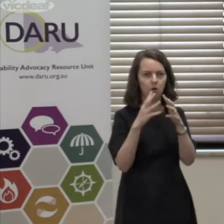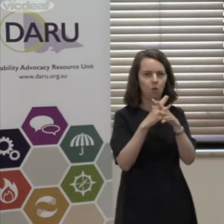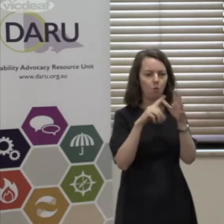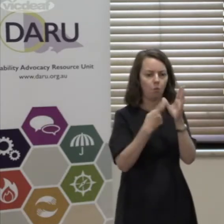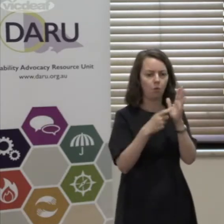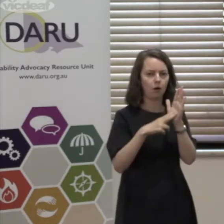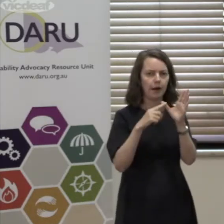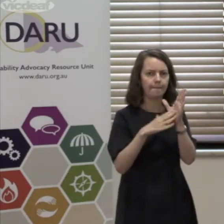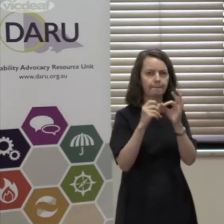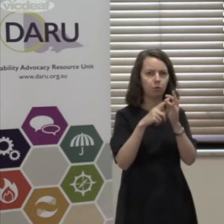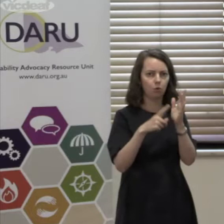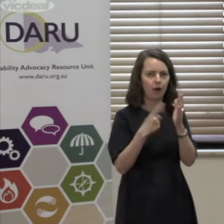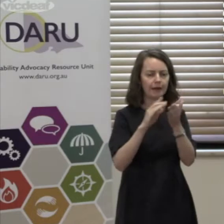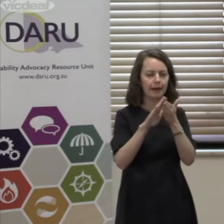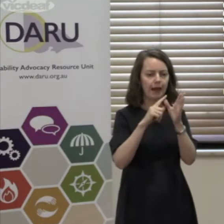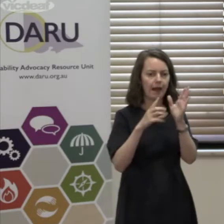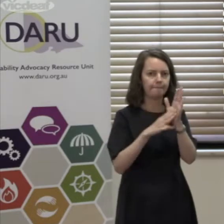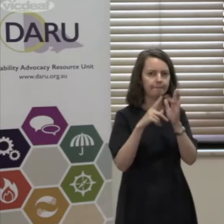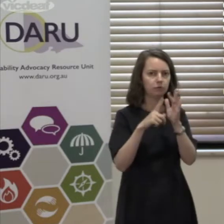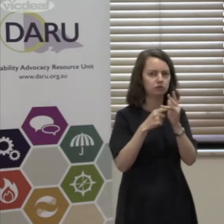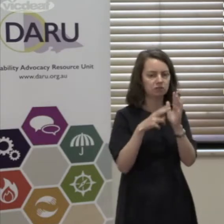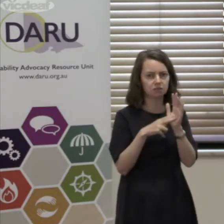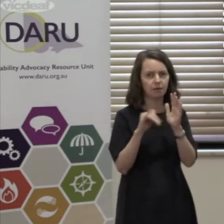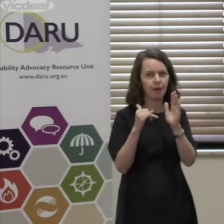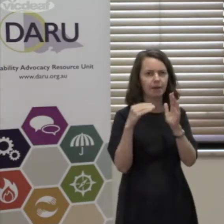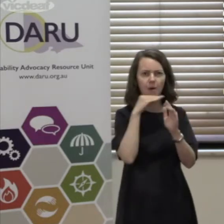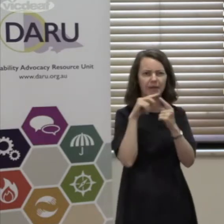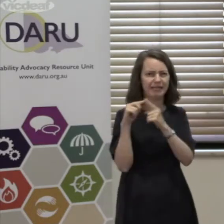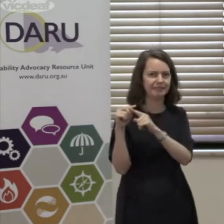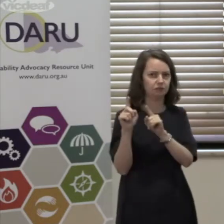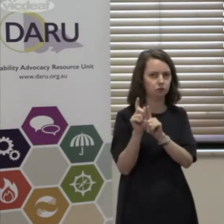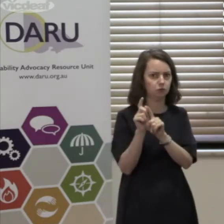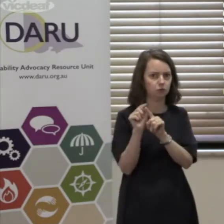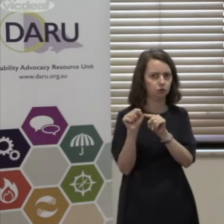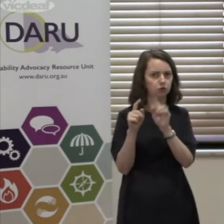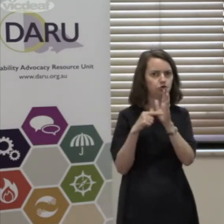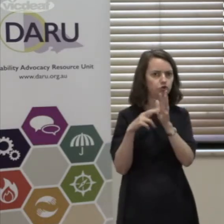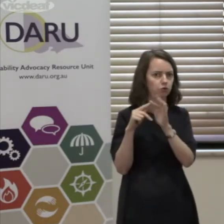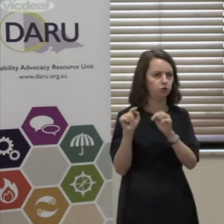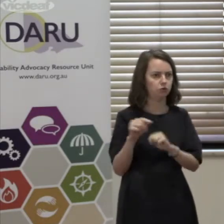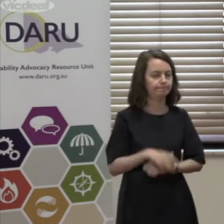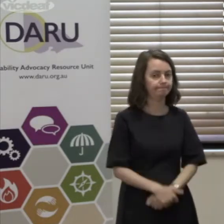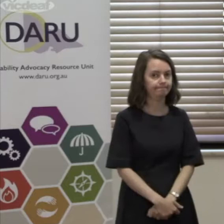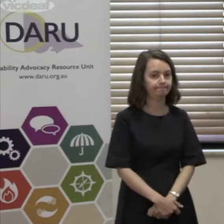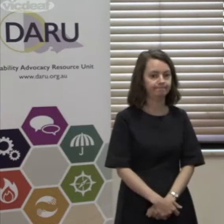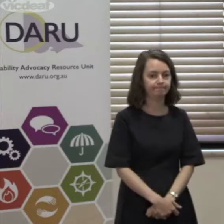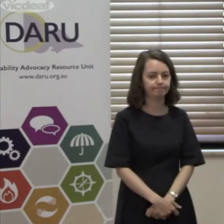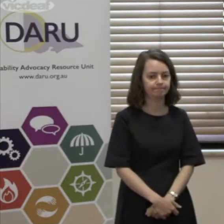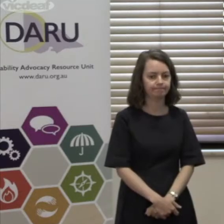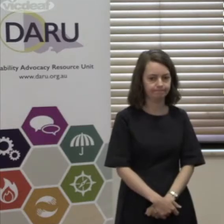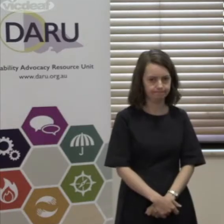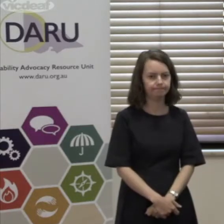Warrnambool and Hamilton, and probably do one in Melbourne East in June.